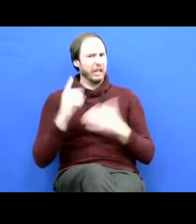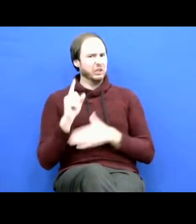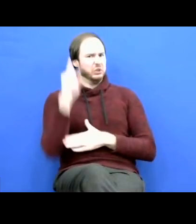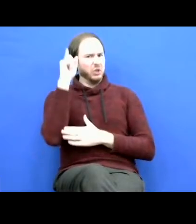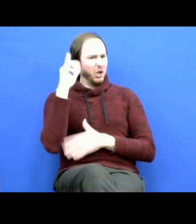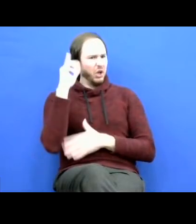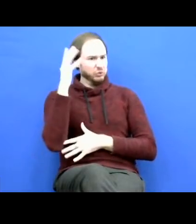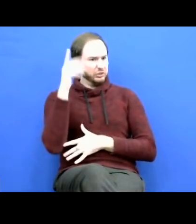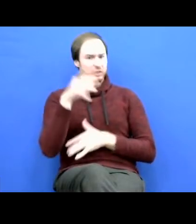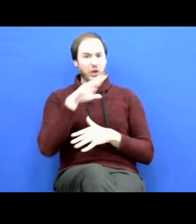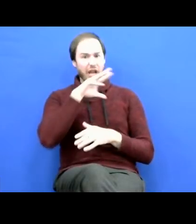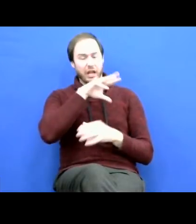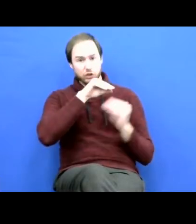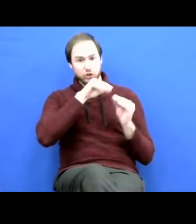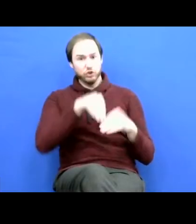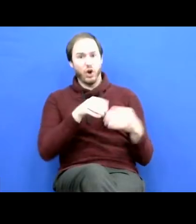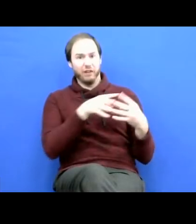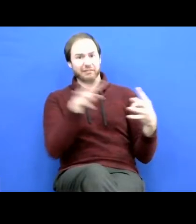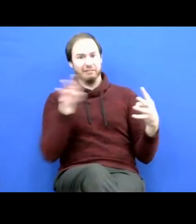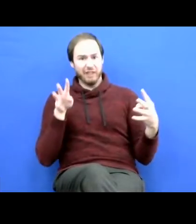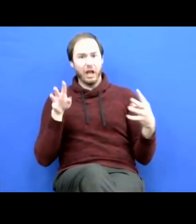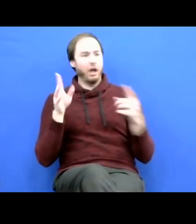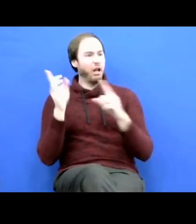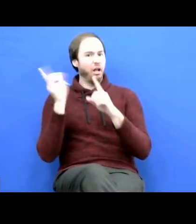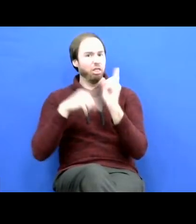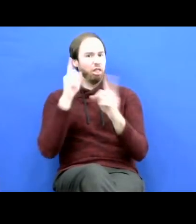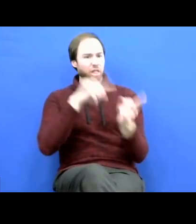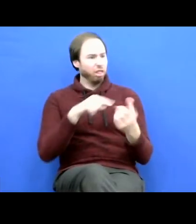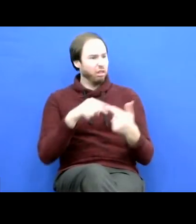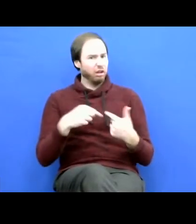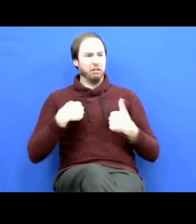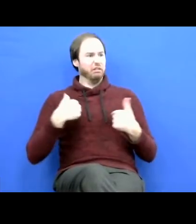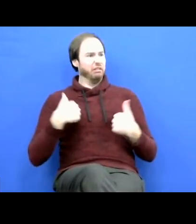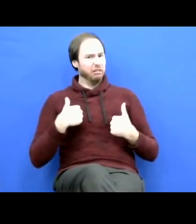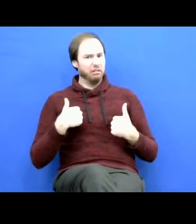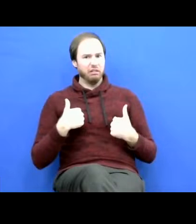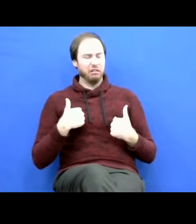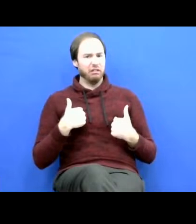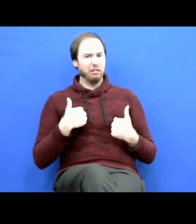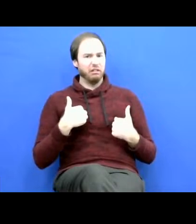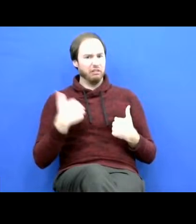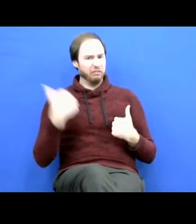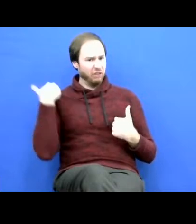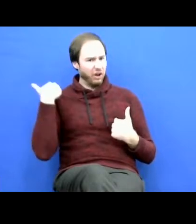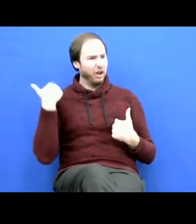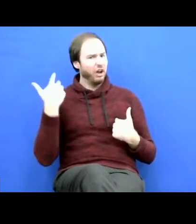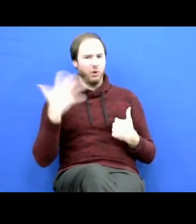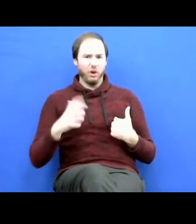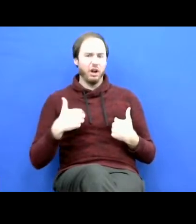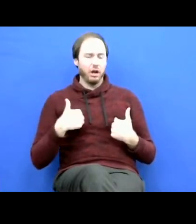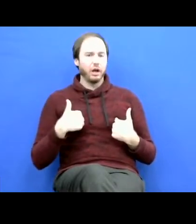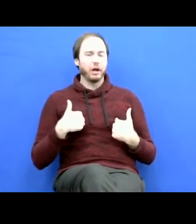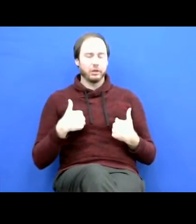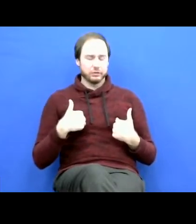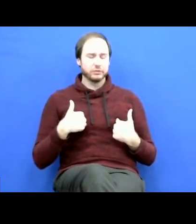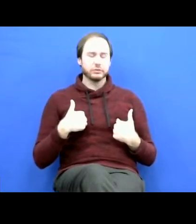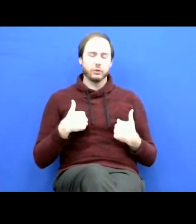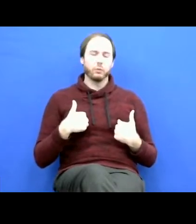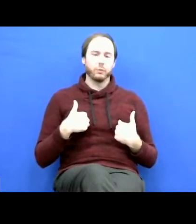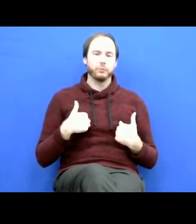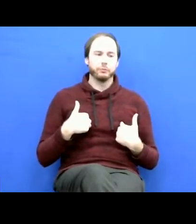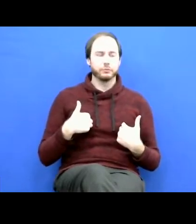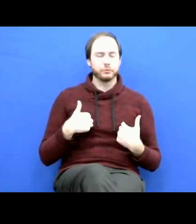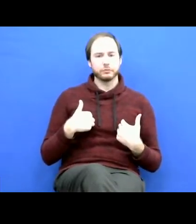you're gonna is. now put this fence and a raise there, and it's gonna raise the risk of Okay. the tree fall. Okay. So